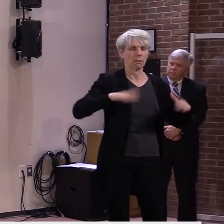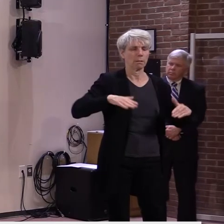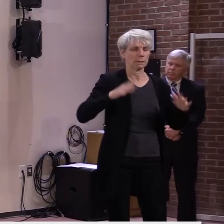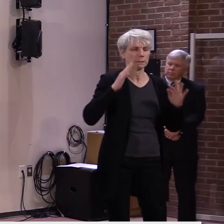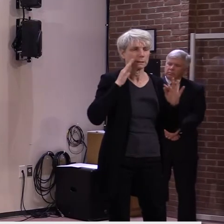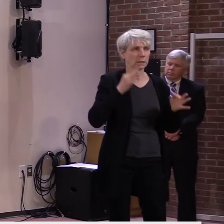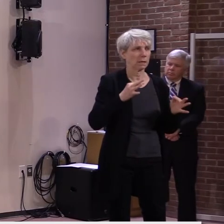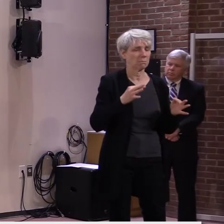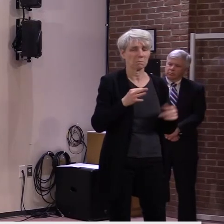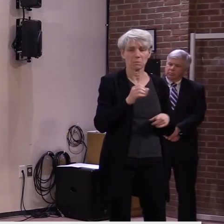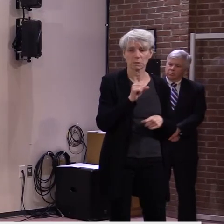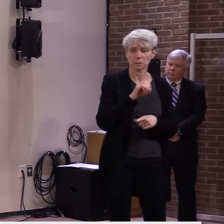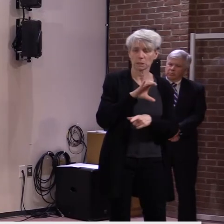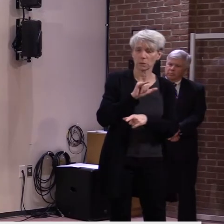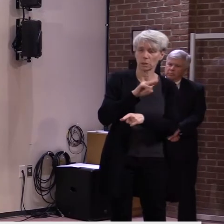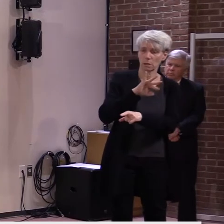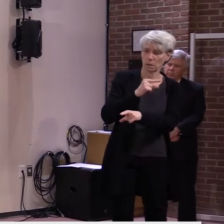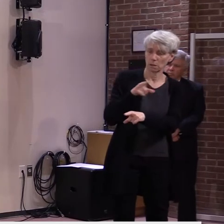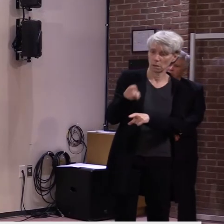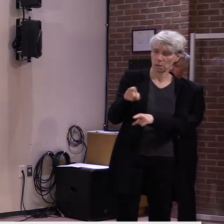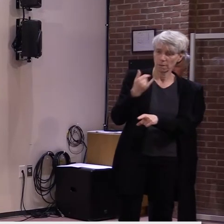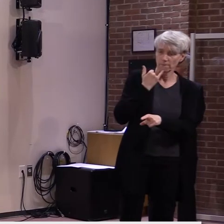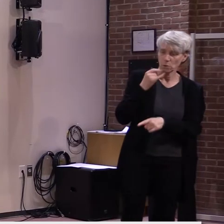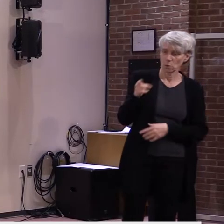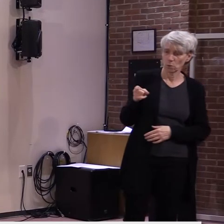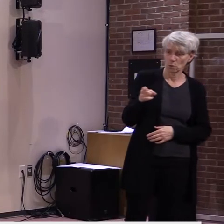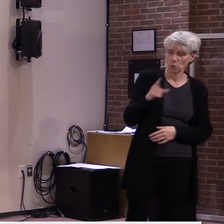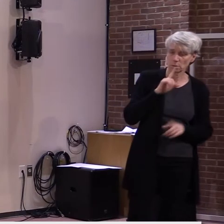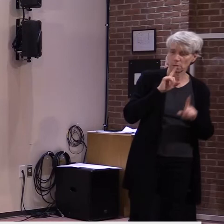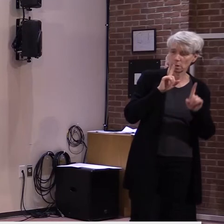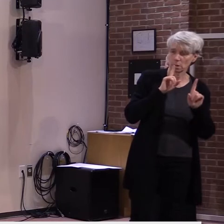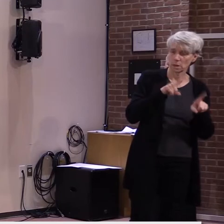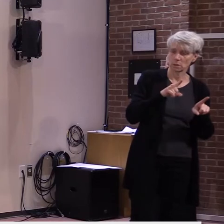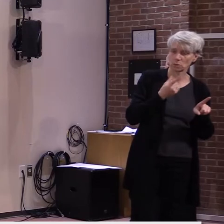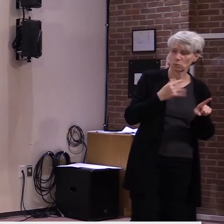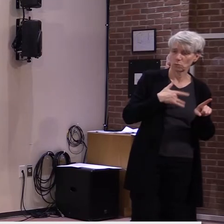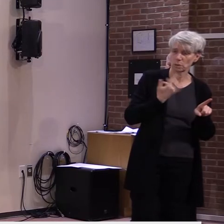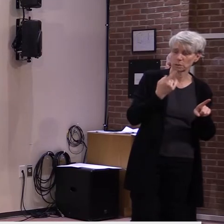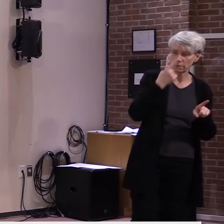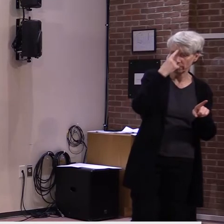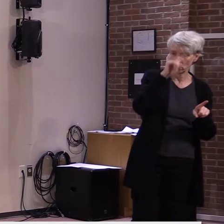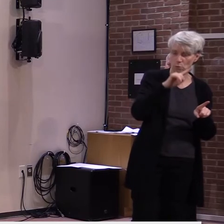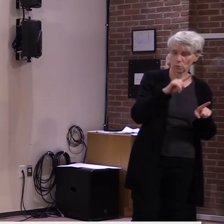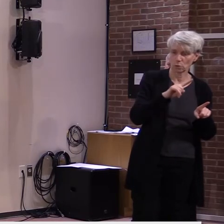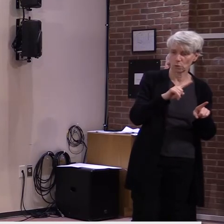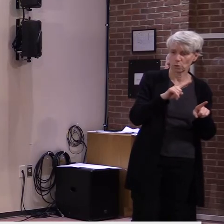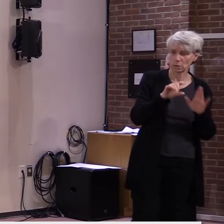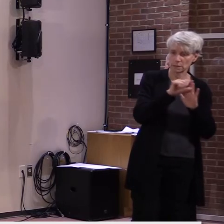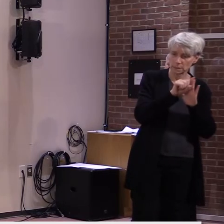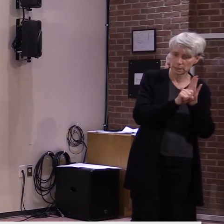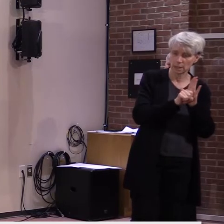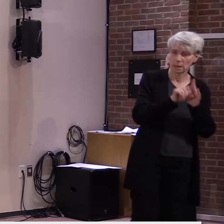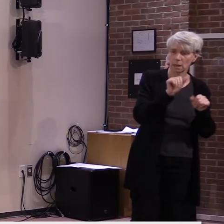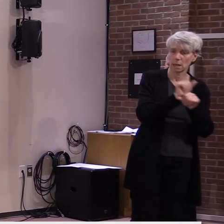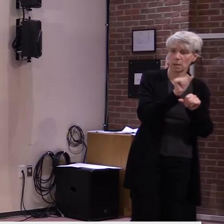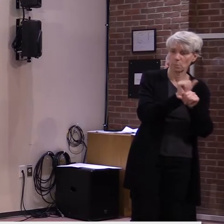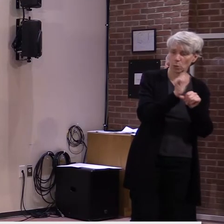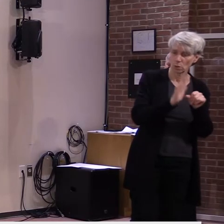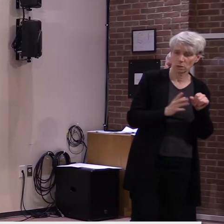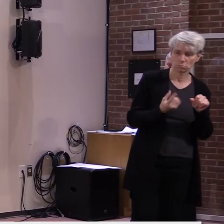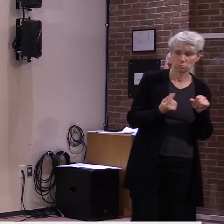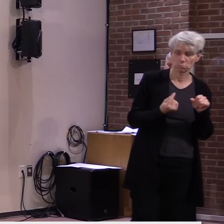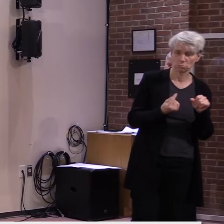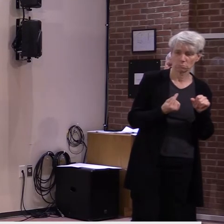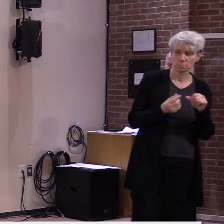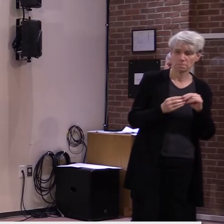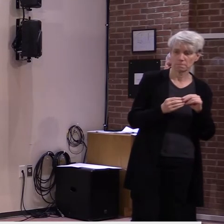Maybe if Secretary Young is on, maybe she could tell us where we're at with that. But again, I know